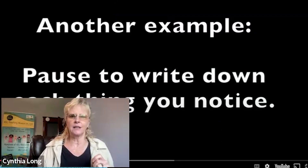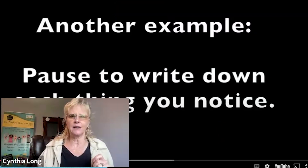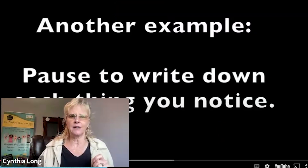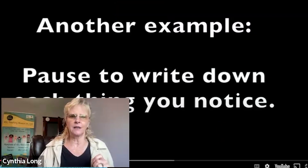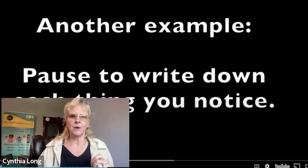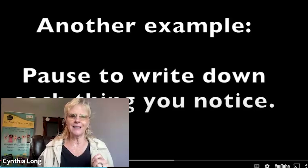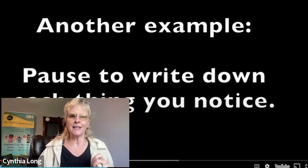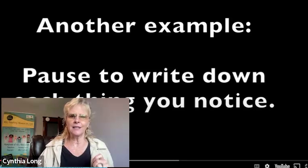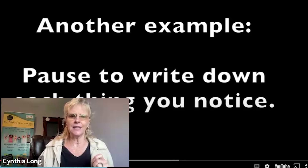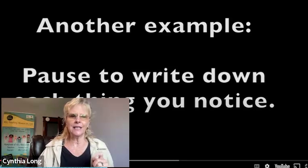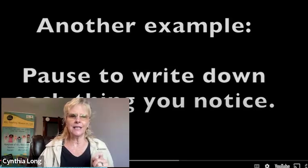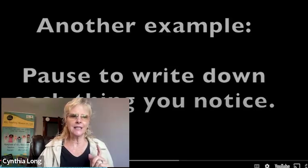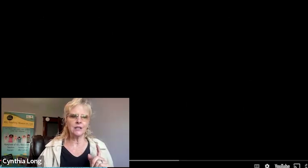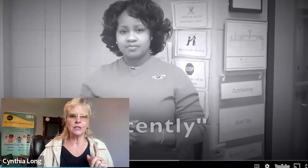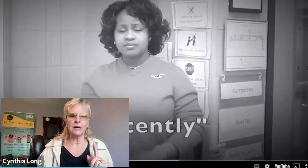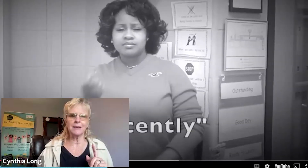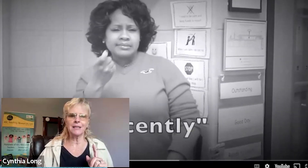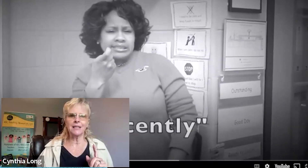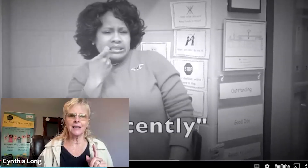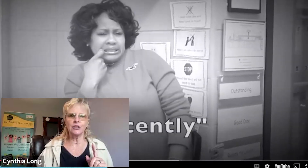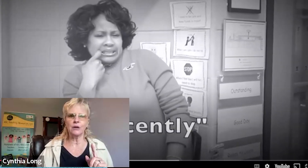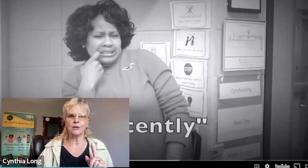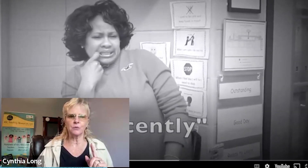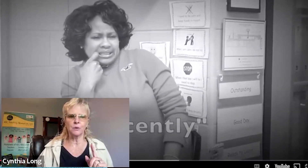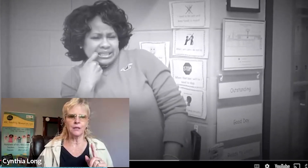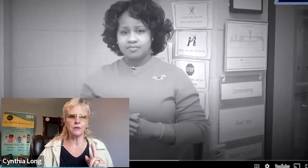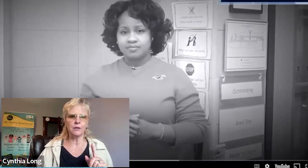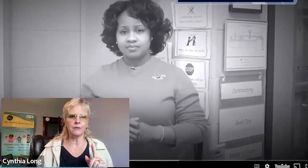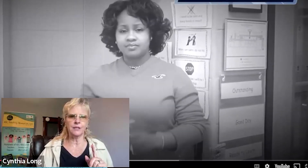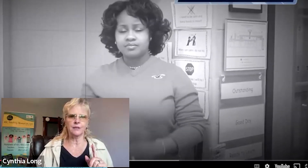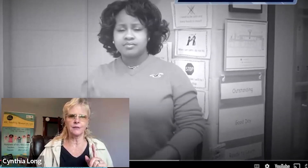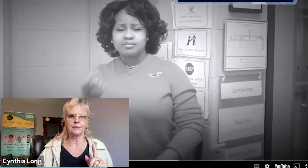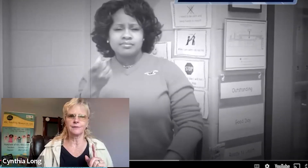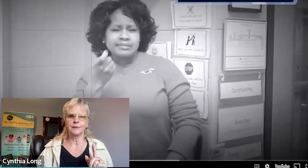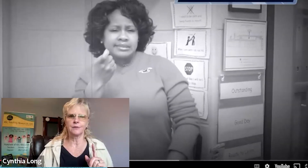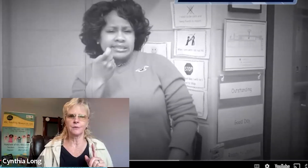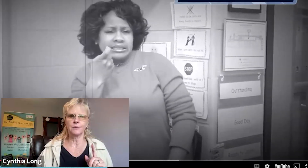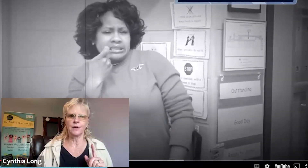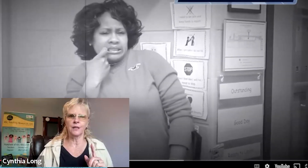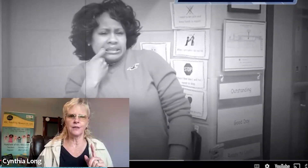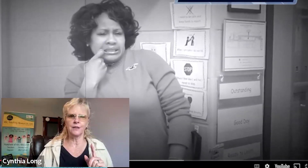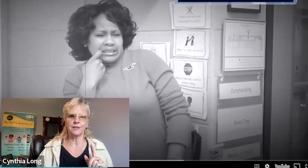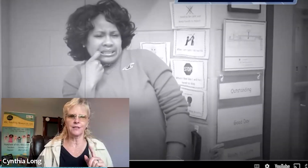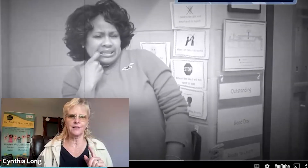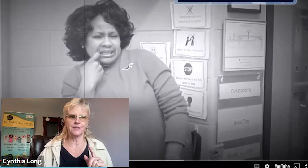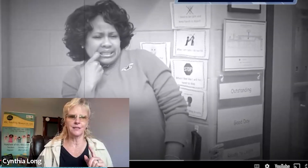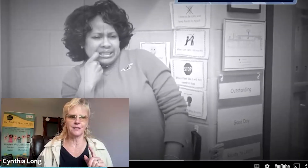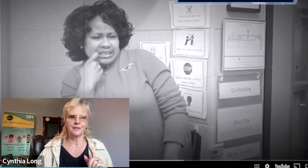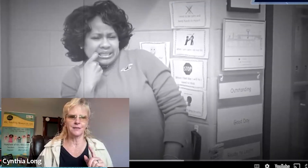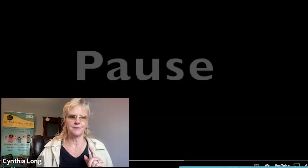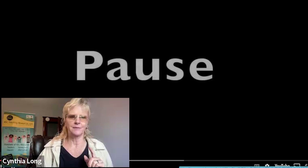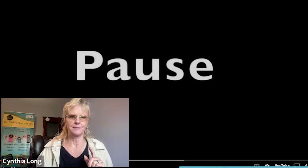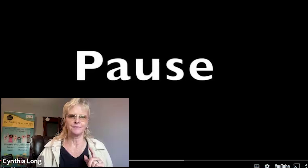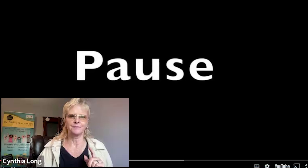and write down anything tell me anything you notice. What do you notice here? What do you